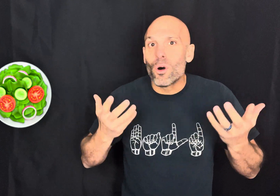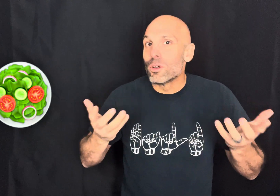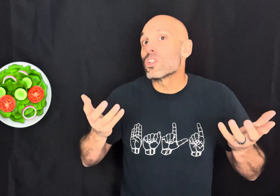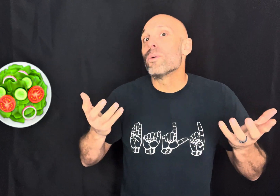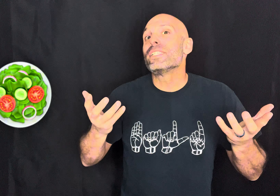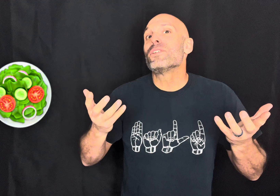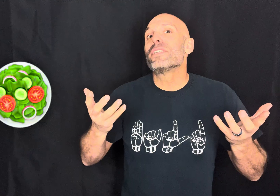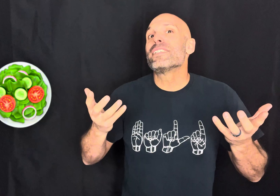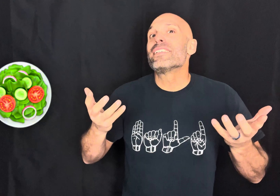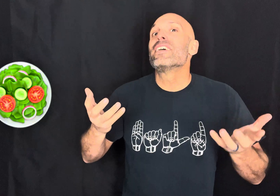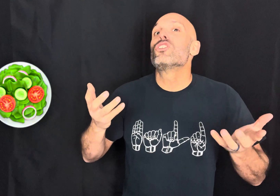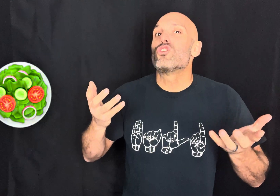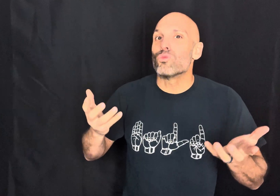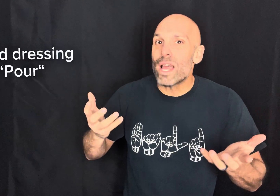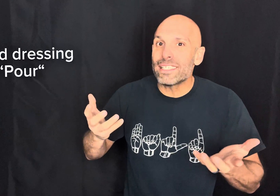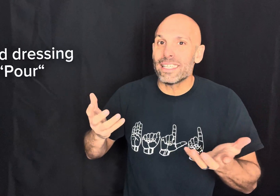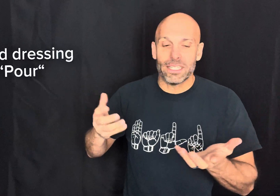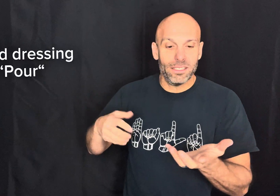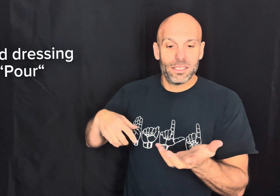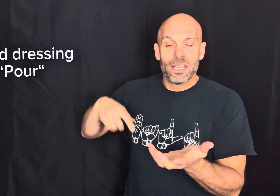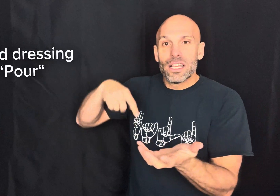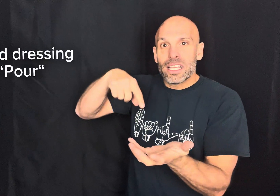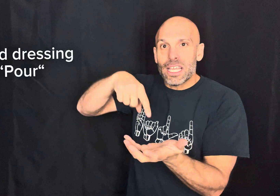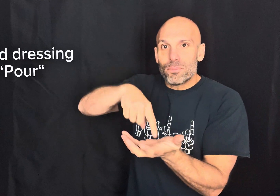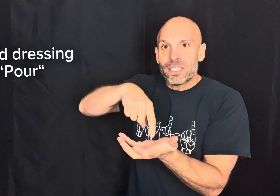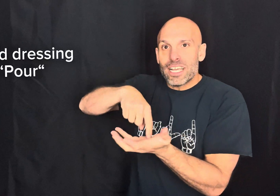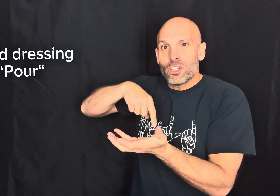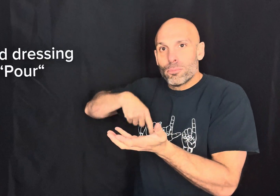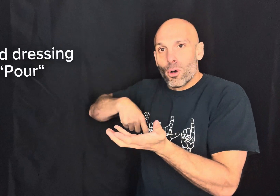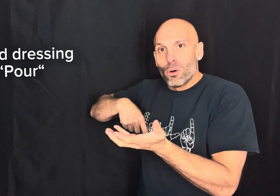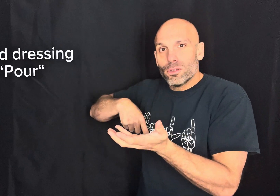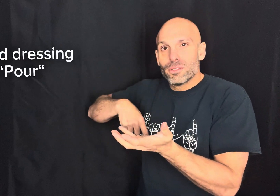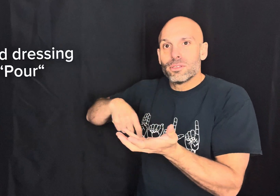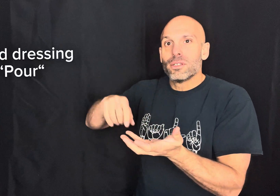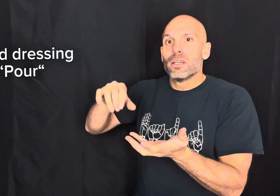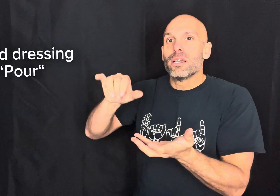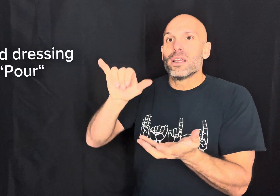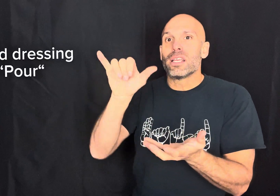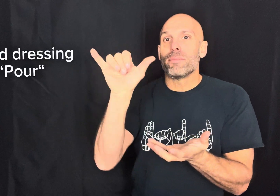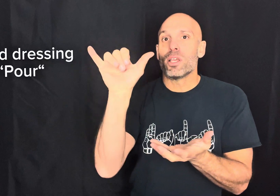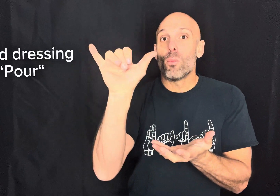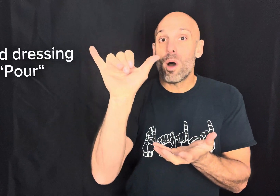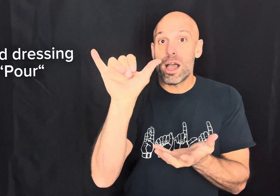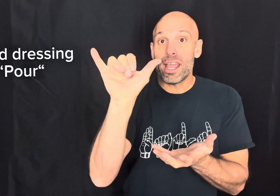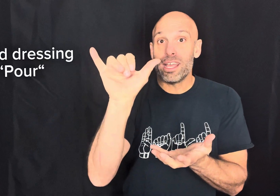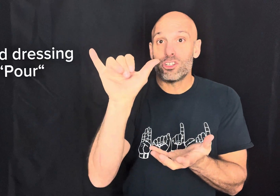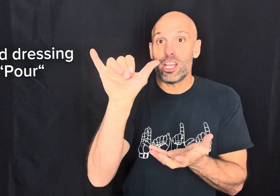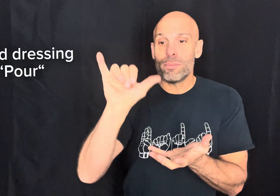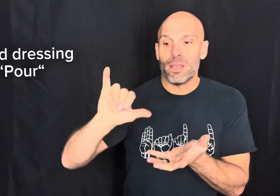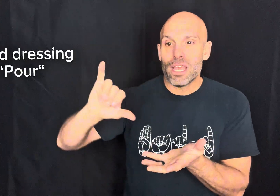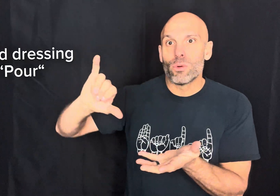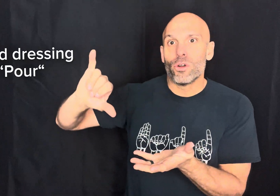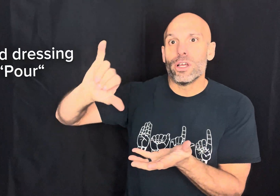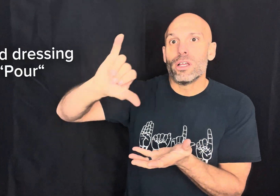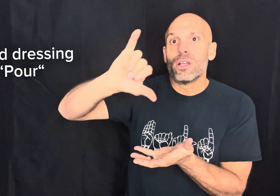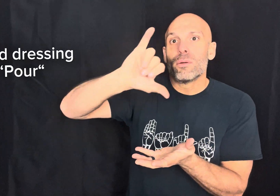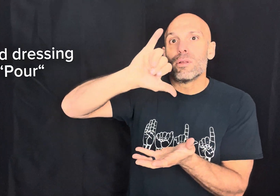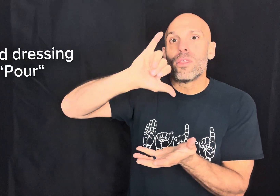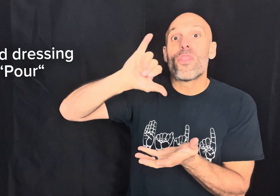almost always uses dressing. Keep this as your bowl. Give me a Y hand shape, and we're gonna